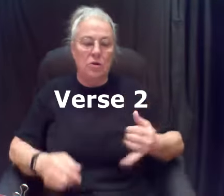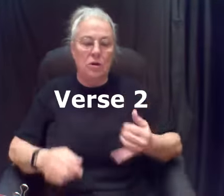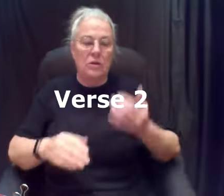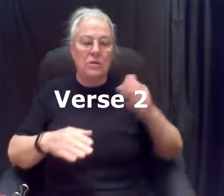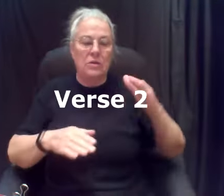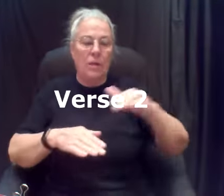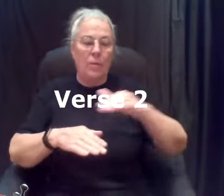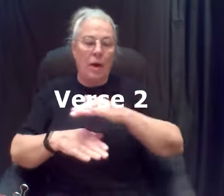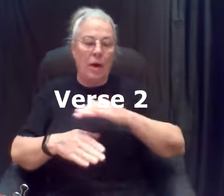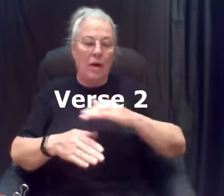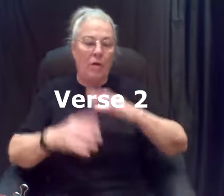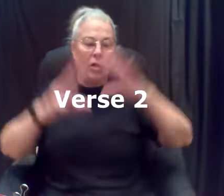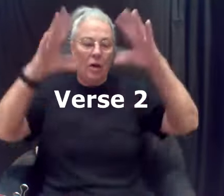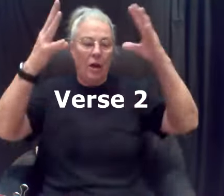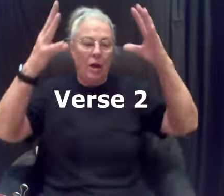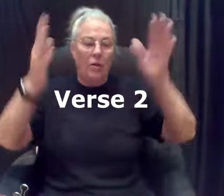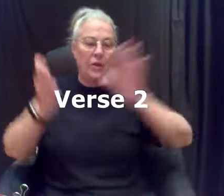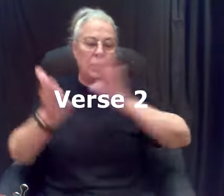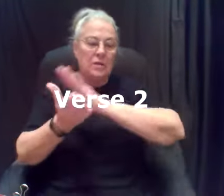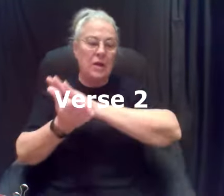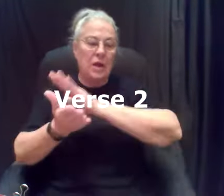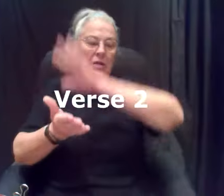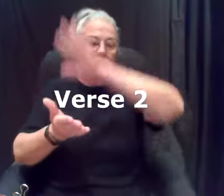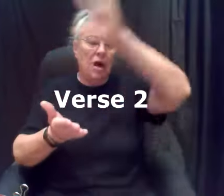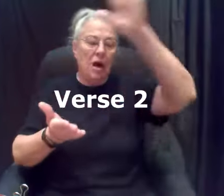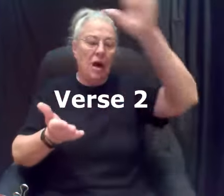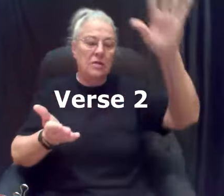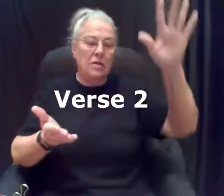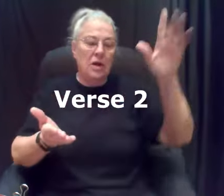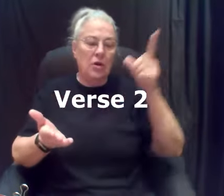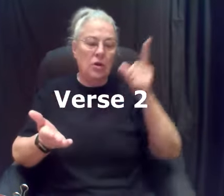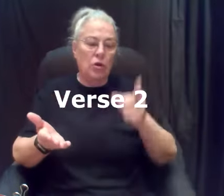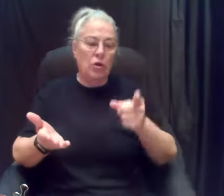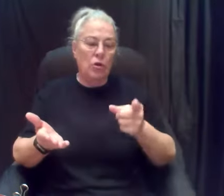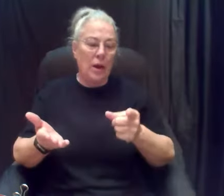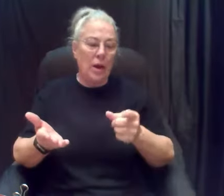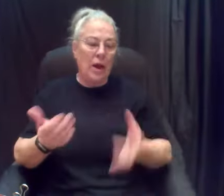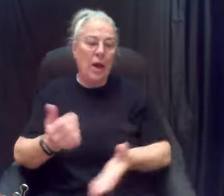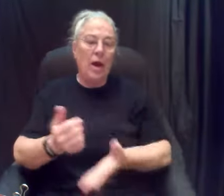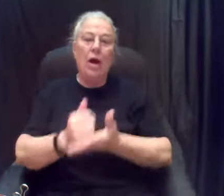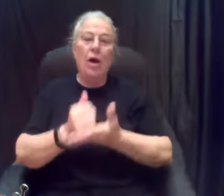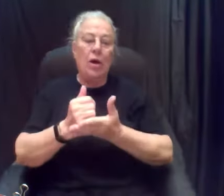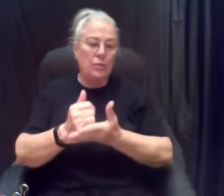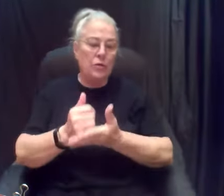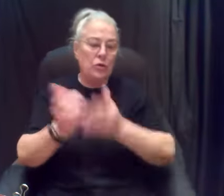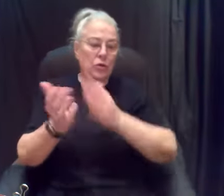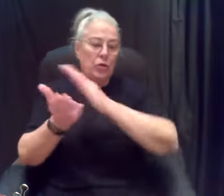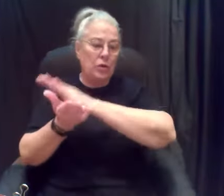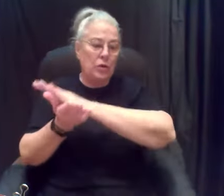Just above our clouded skies that you may help to